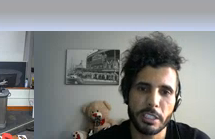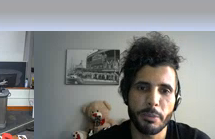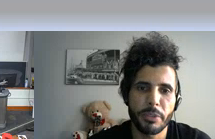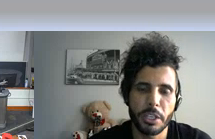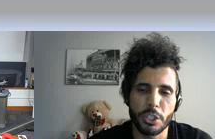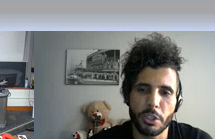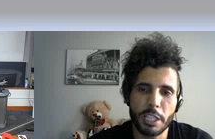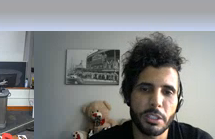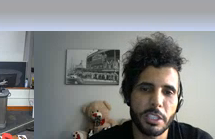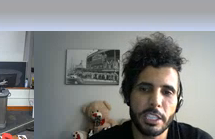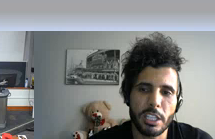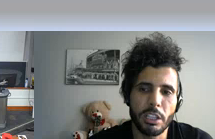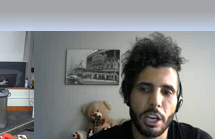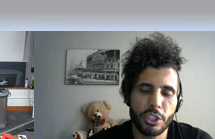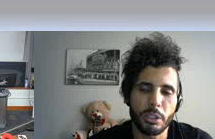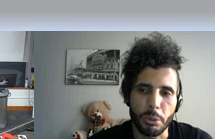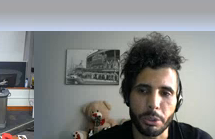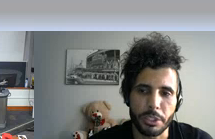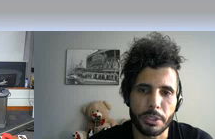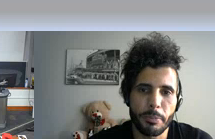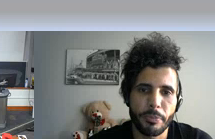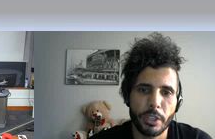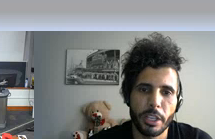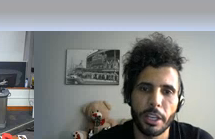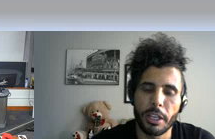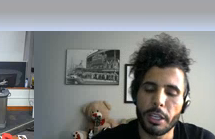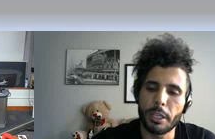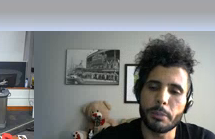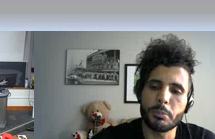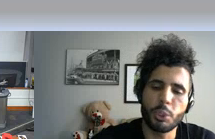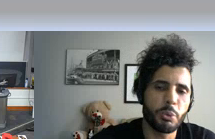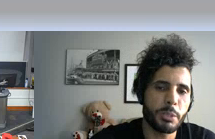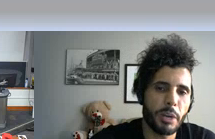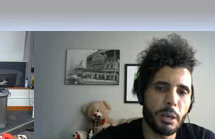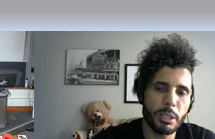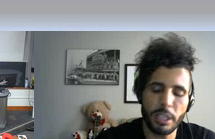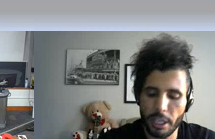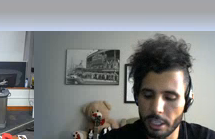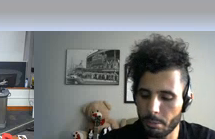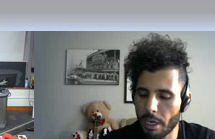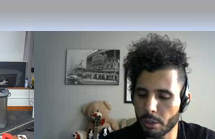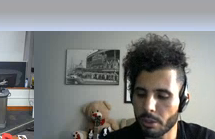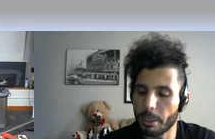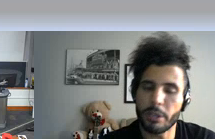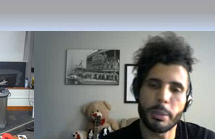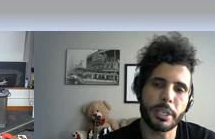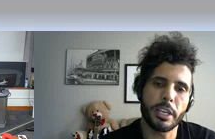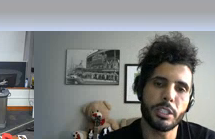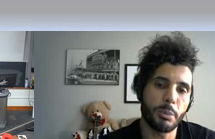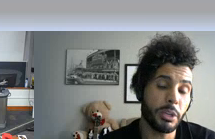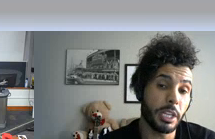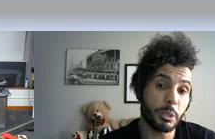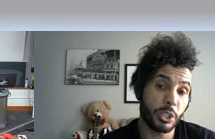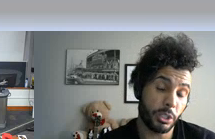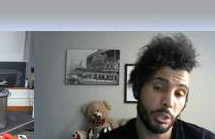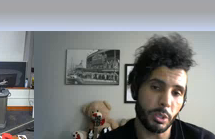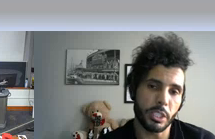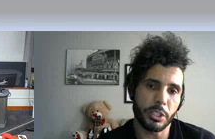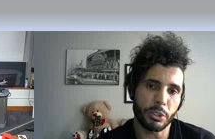last? So that's the logical order. Which was probably, again, borrowed from Arabic. And spoken languages also adhere